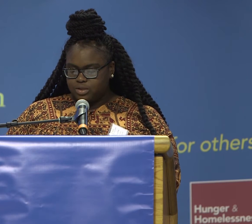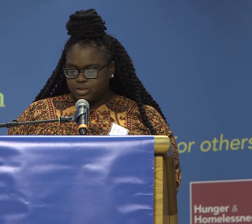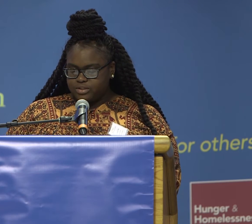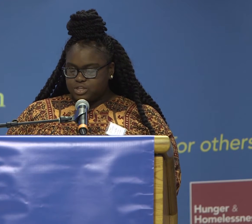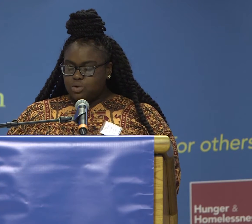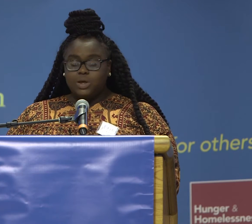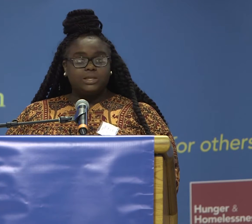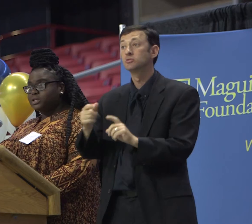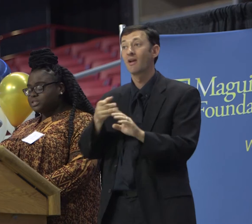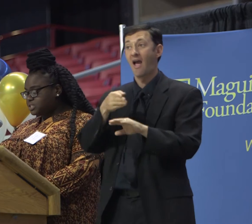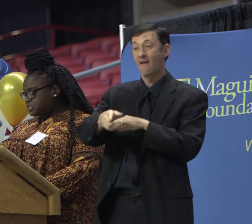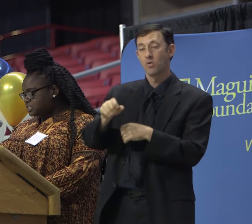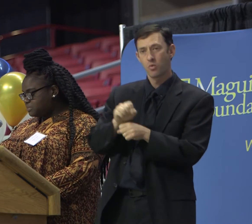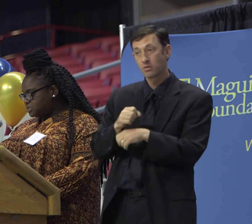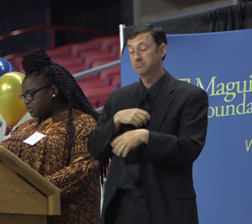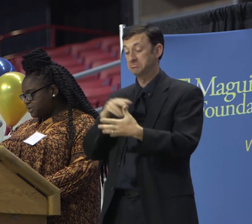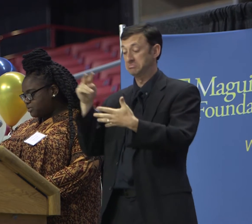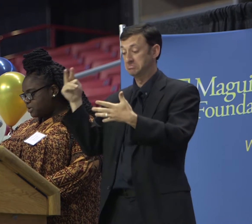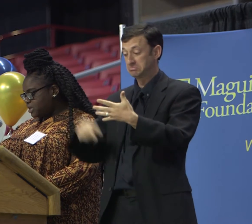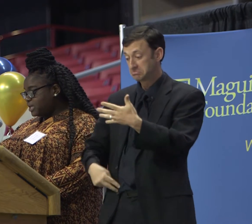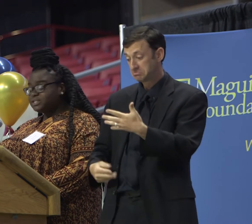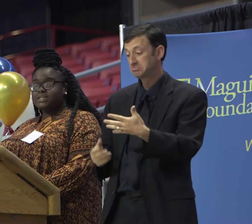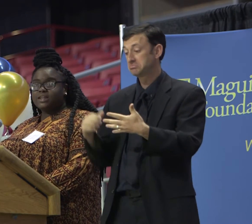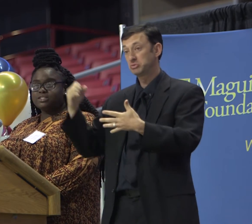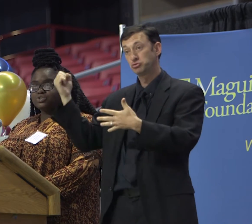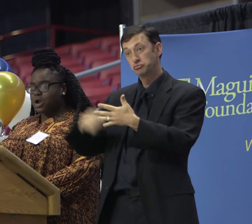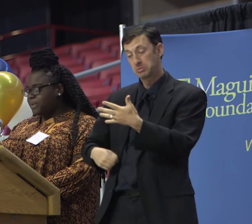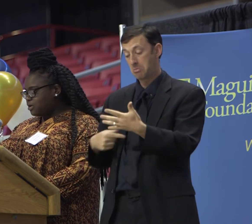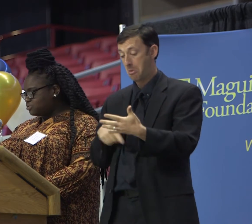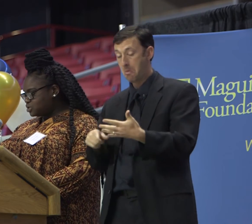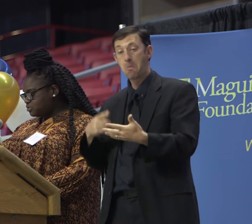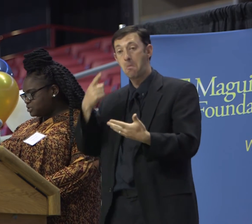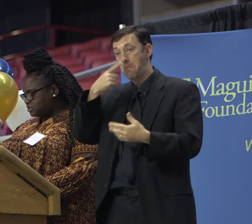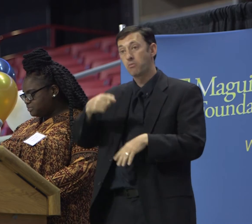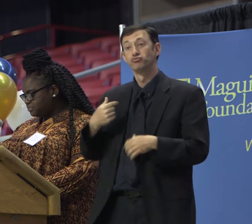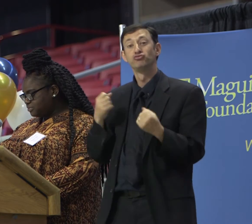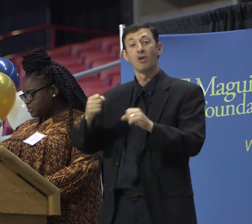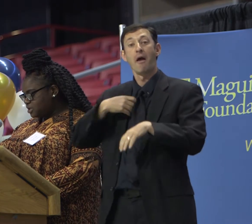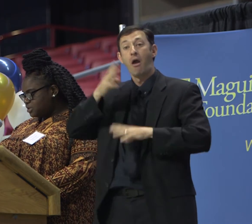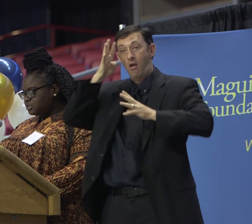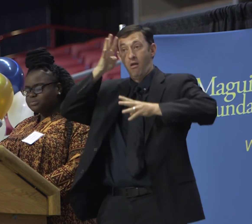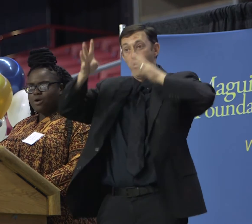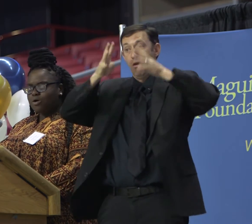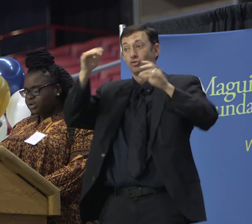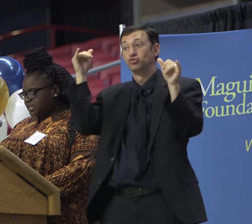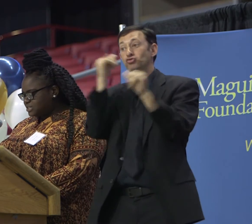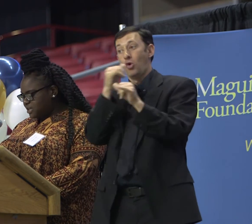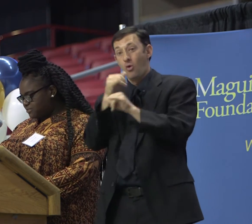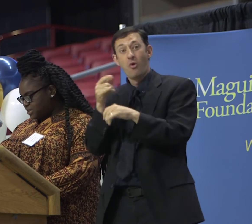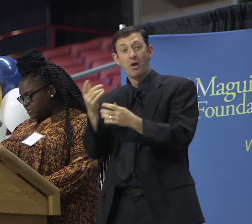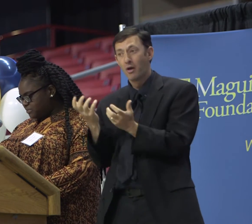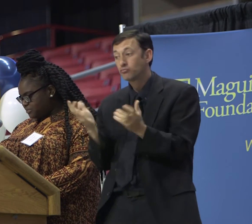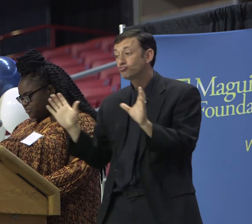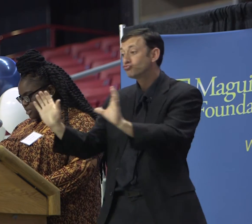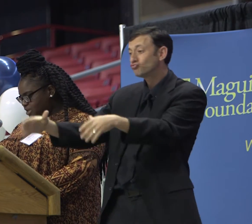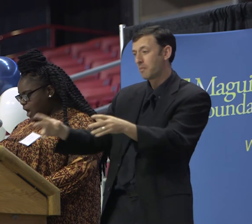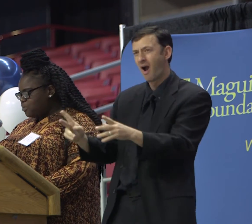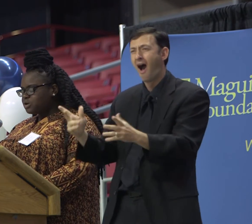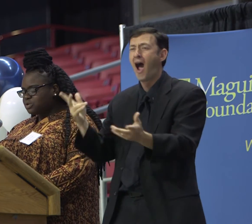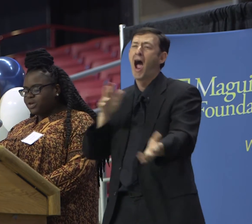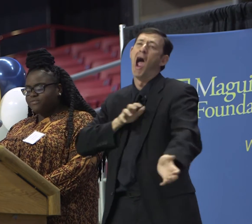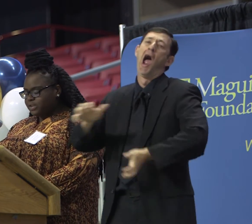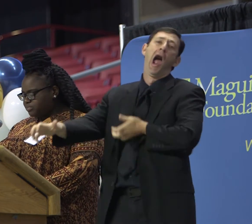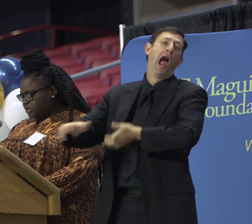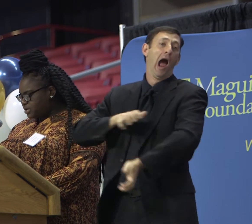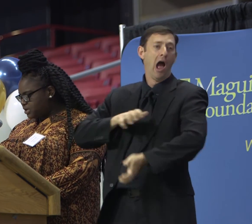work, took one look at the suggested material, and decided to try my own jokes. The small audience loved it. I